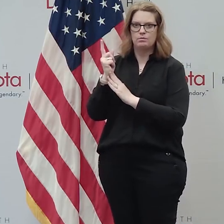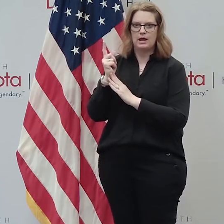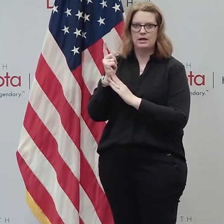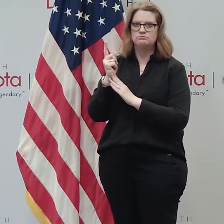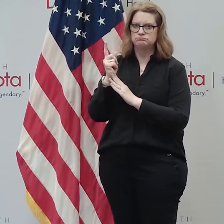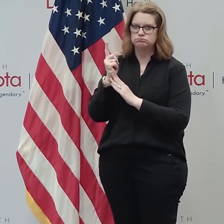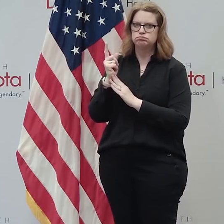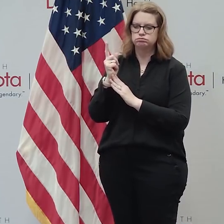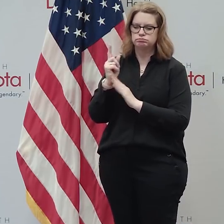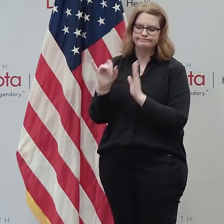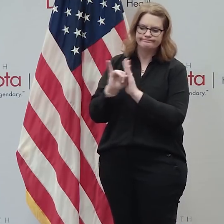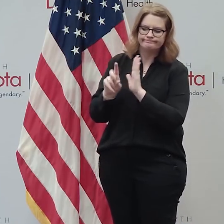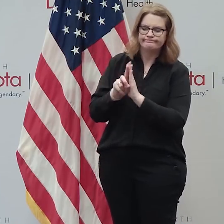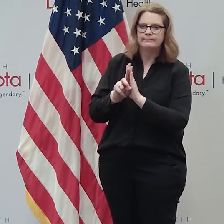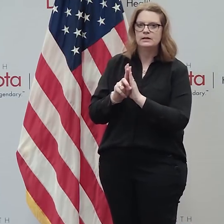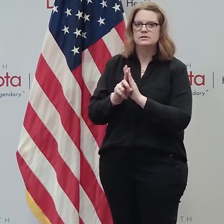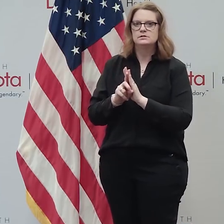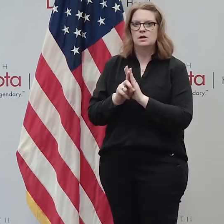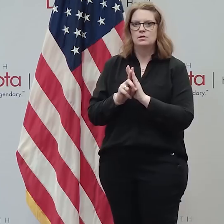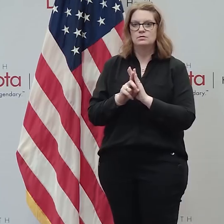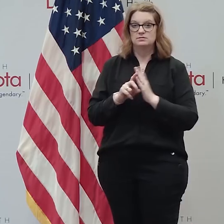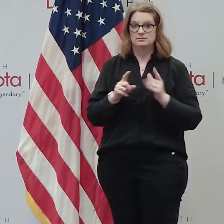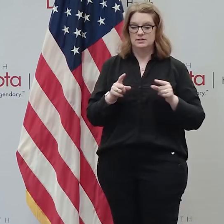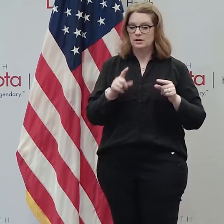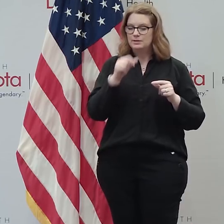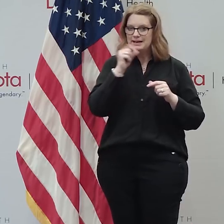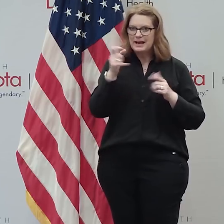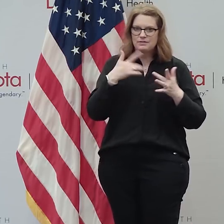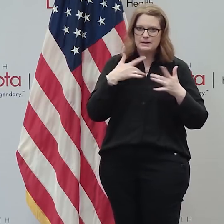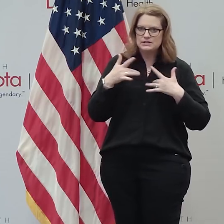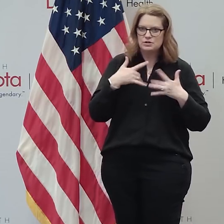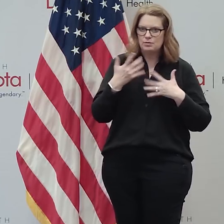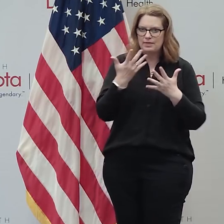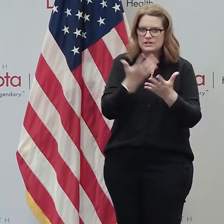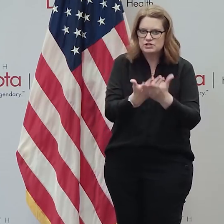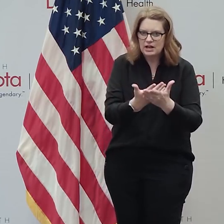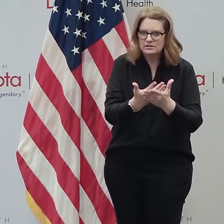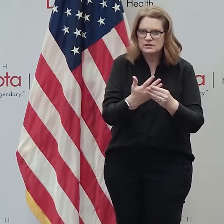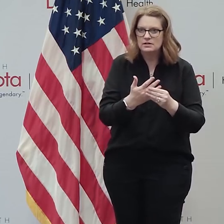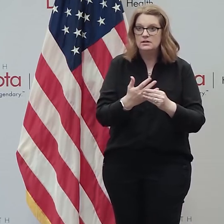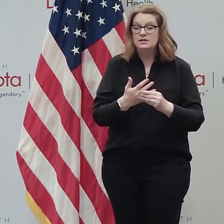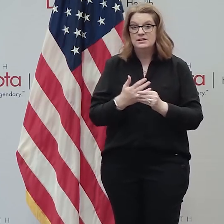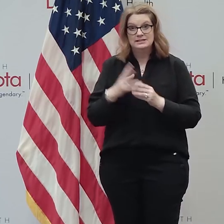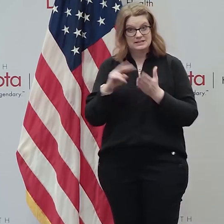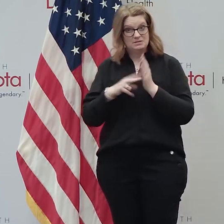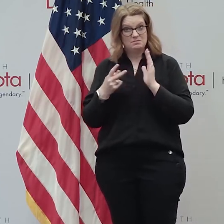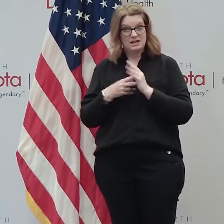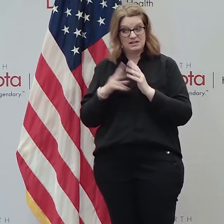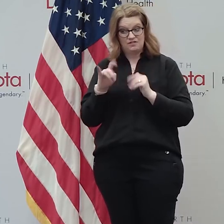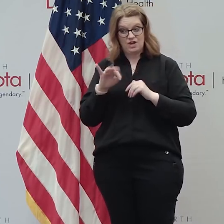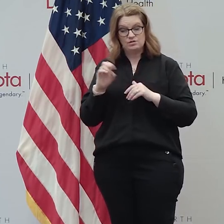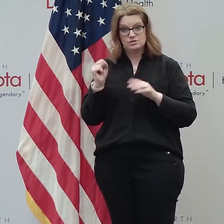this, we've been able to divert resources to other locations. That doesn't mean that you can keep this virus out forever, but it does mean that we've